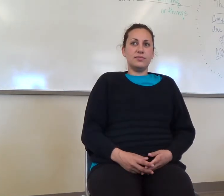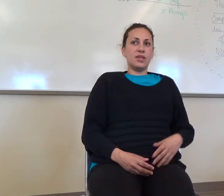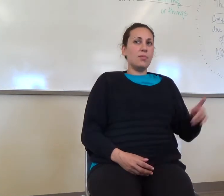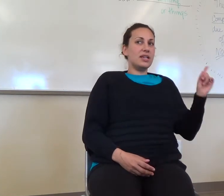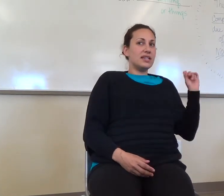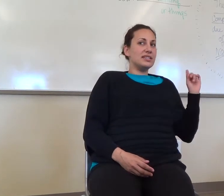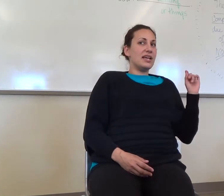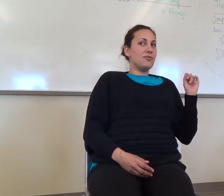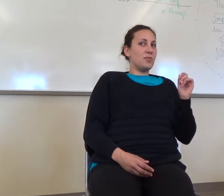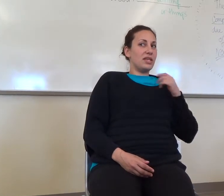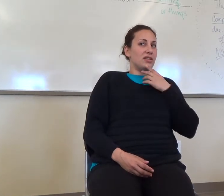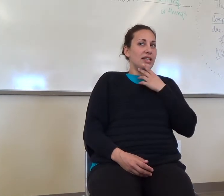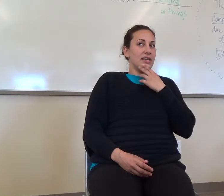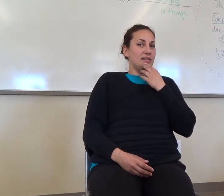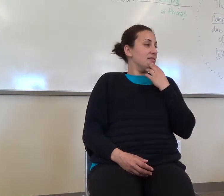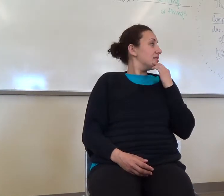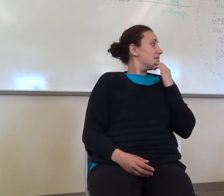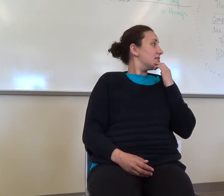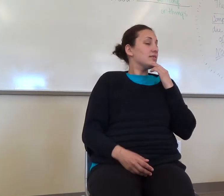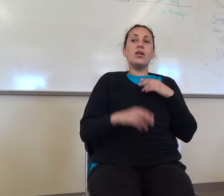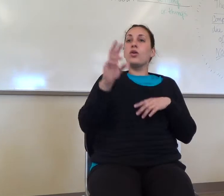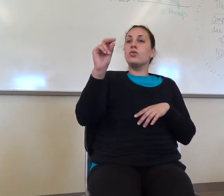like a. But is that from Italy? No, that's Spanish.